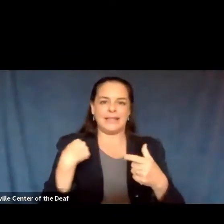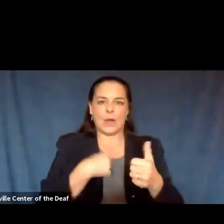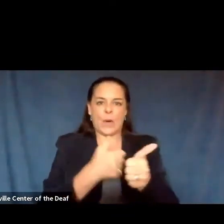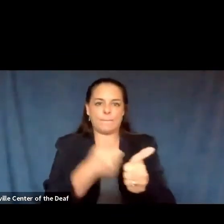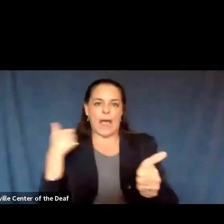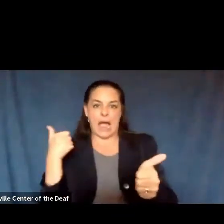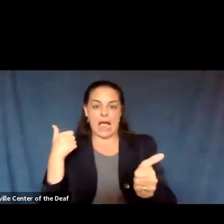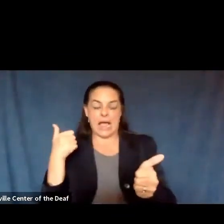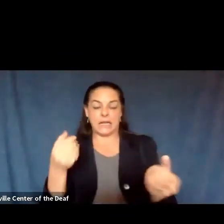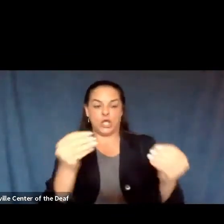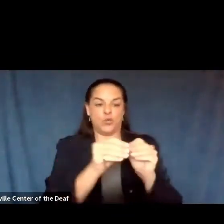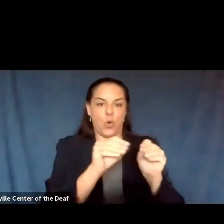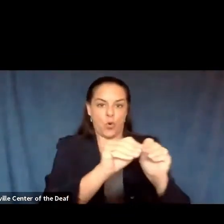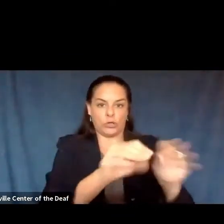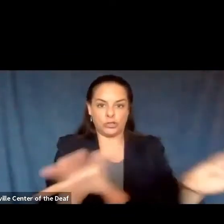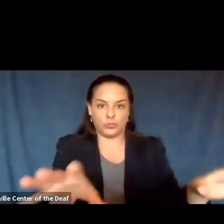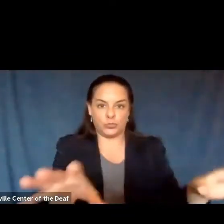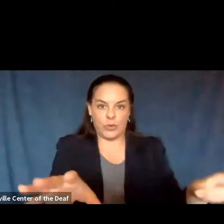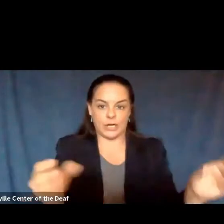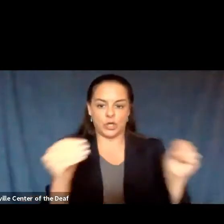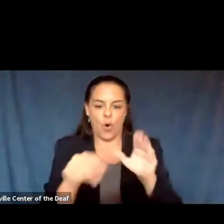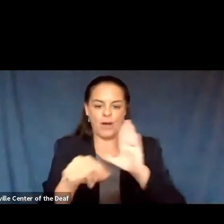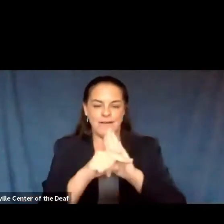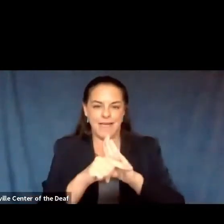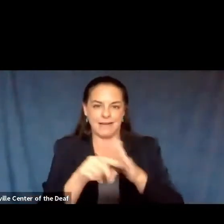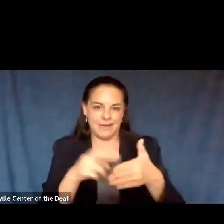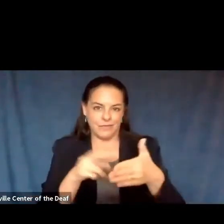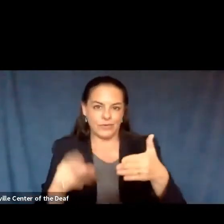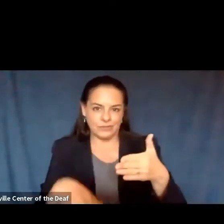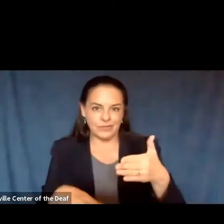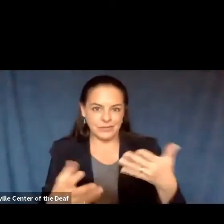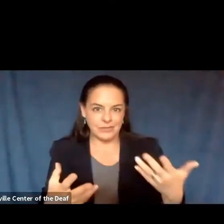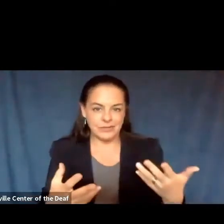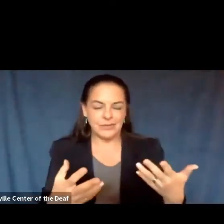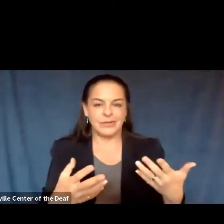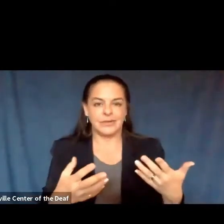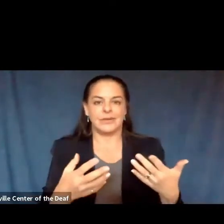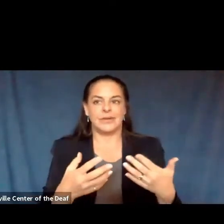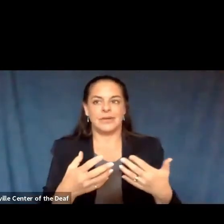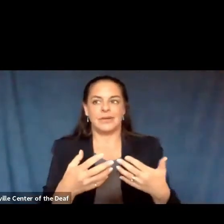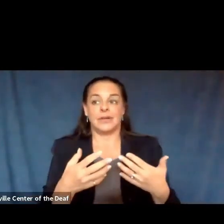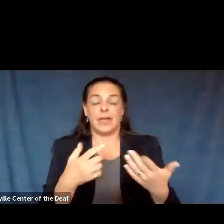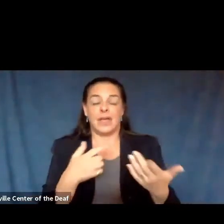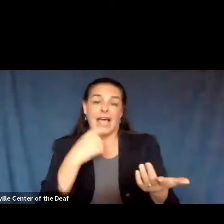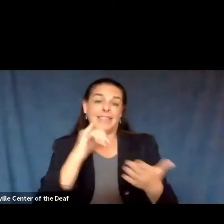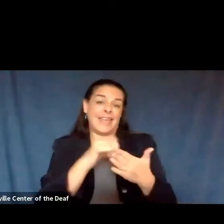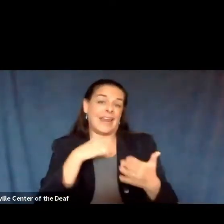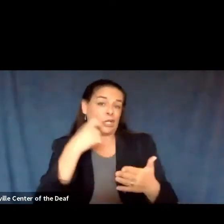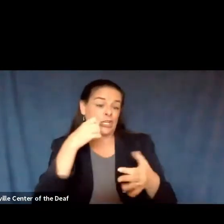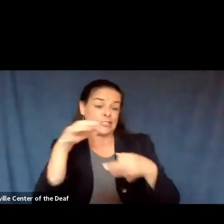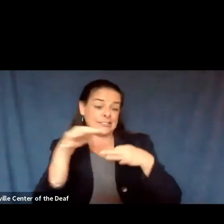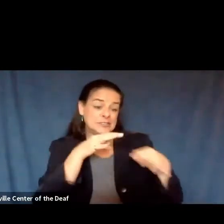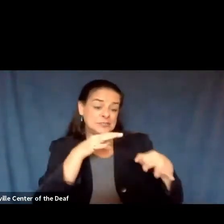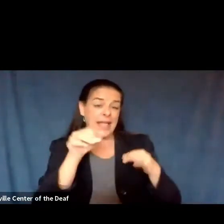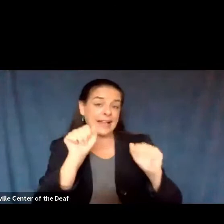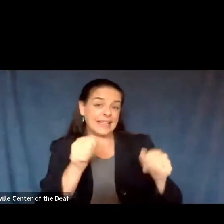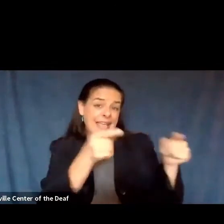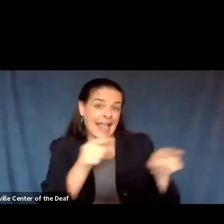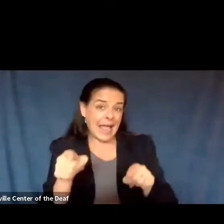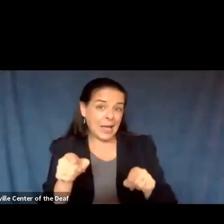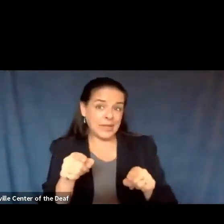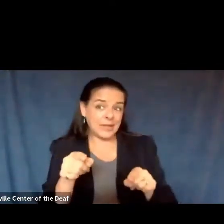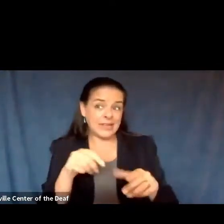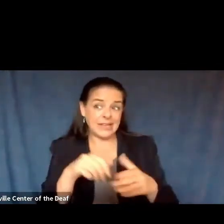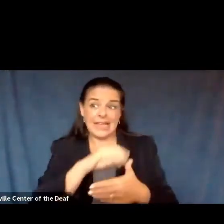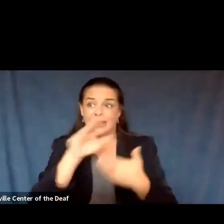there's more spread and there's more of those negative consequences that I just talked about that can happen across